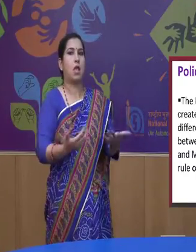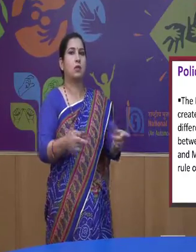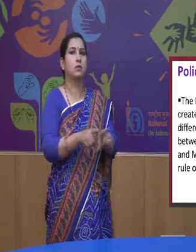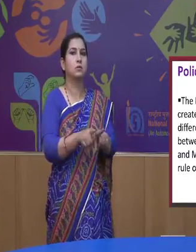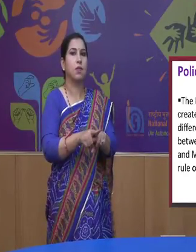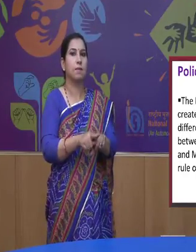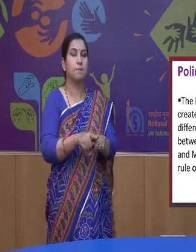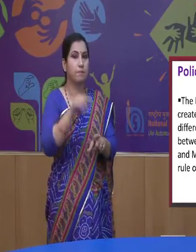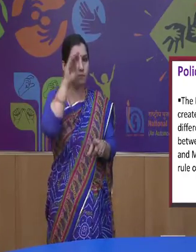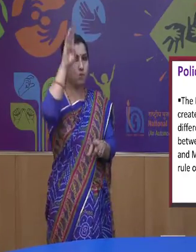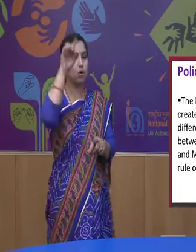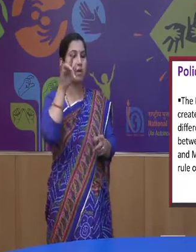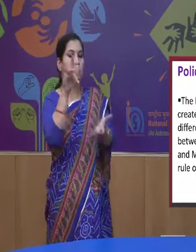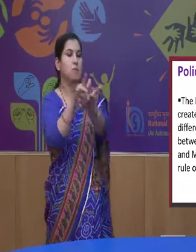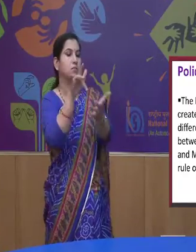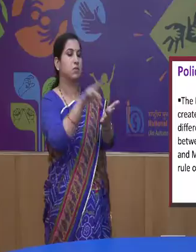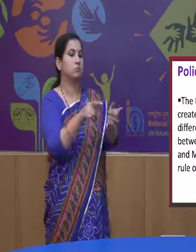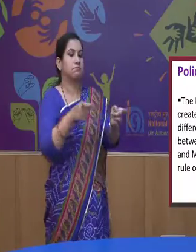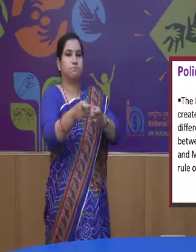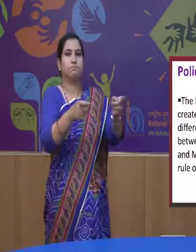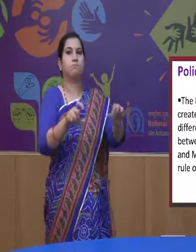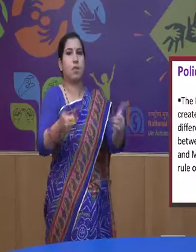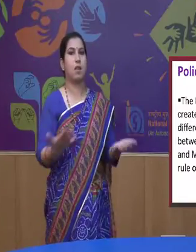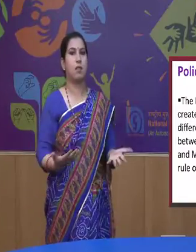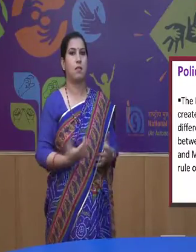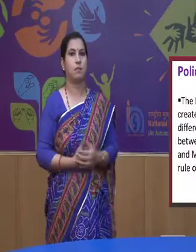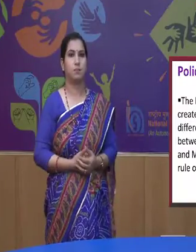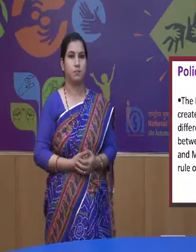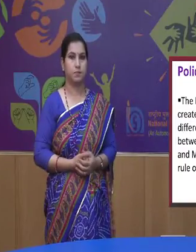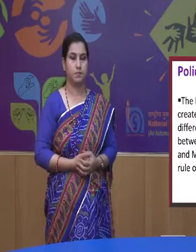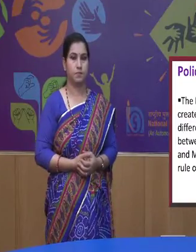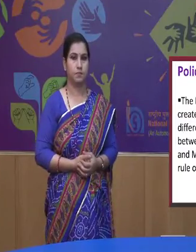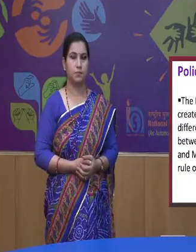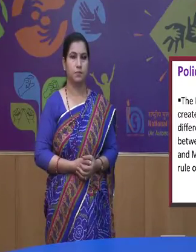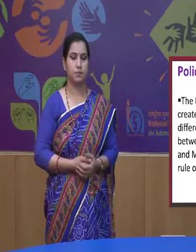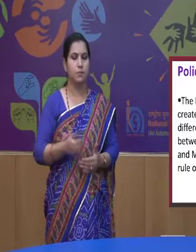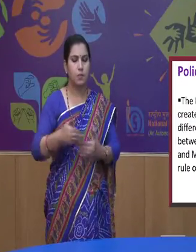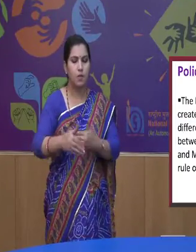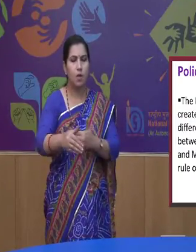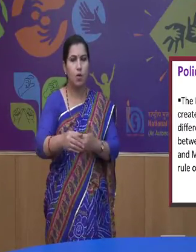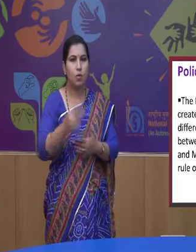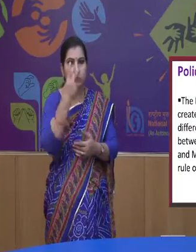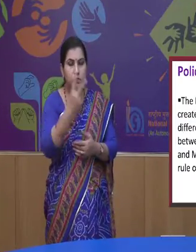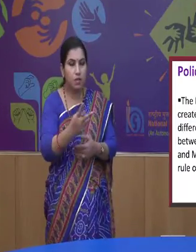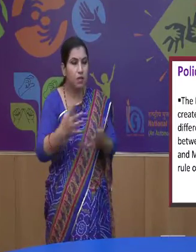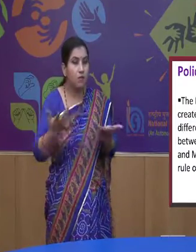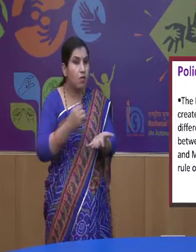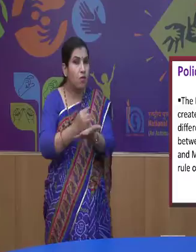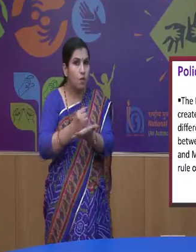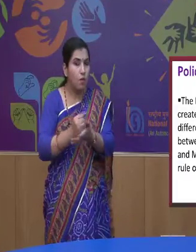country. We will now try to understand about the effect